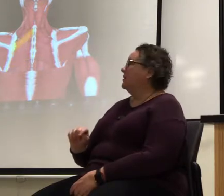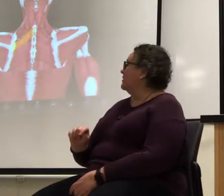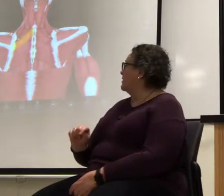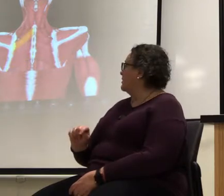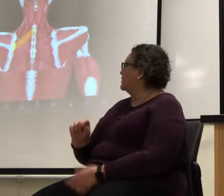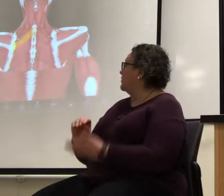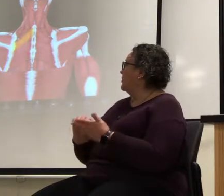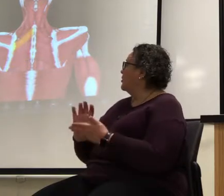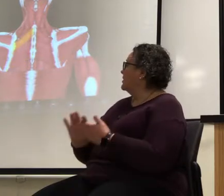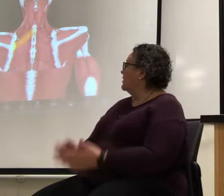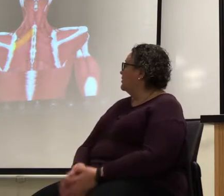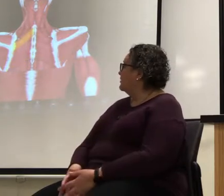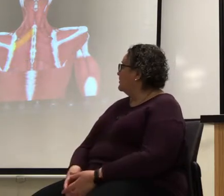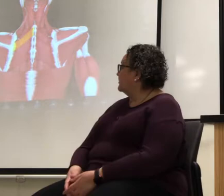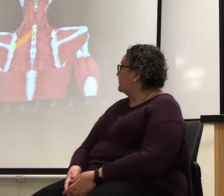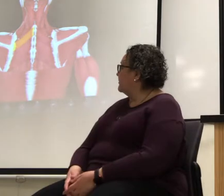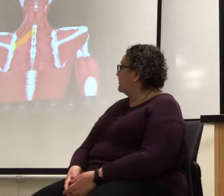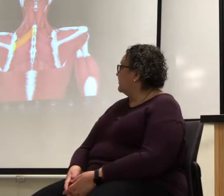write that down.